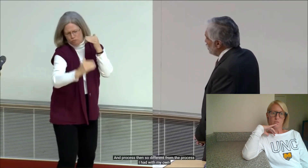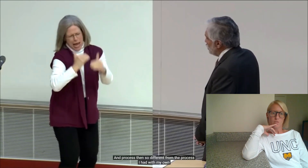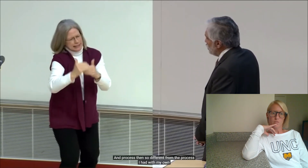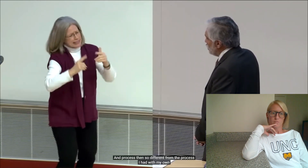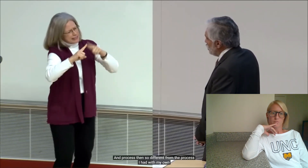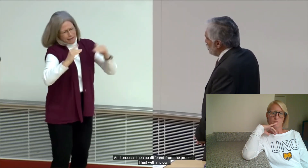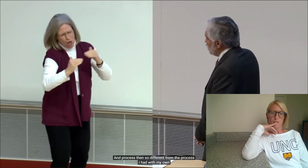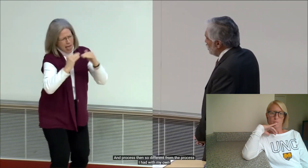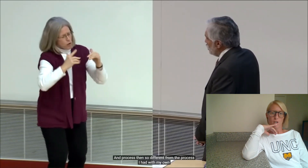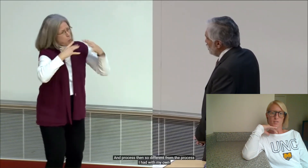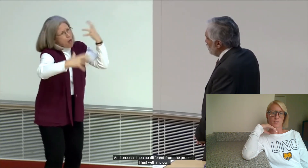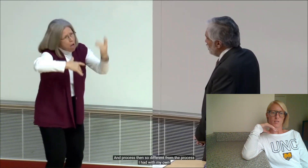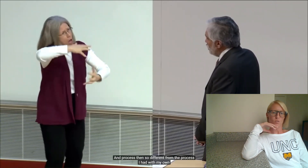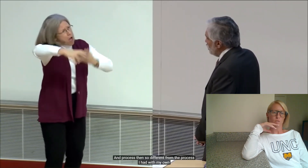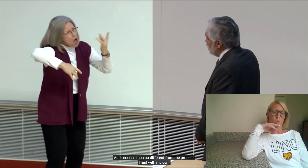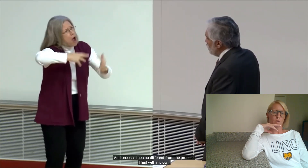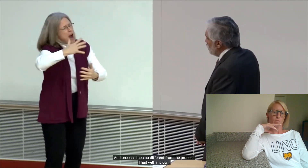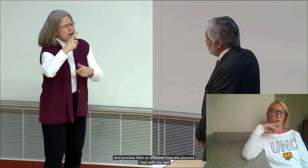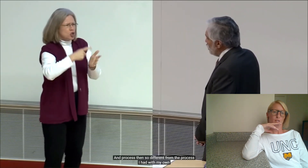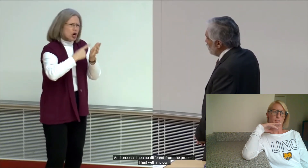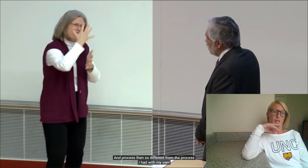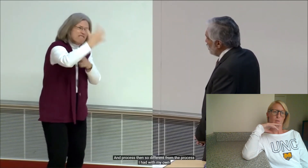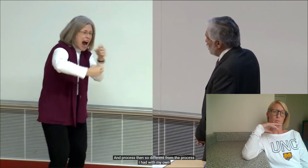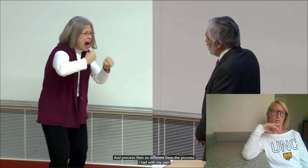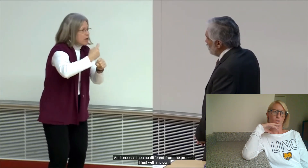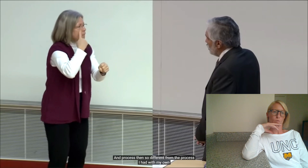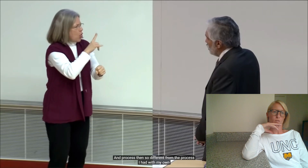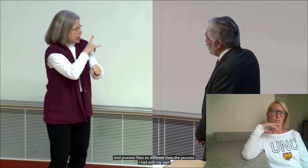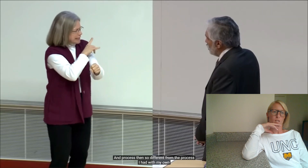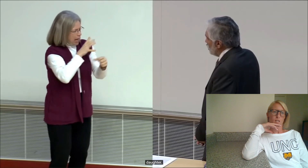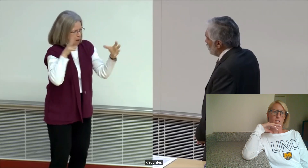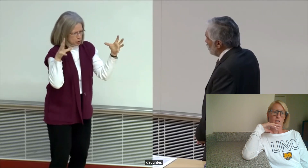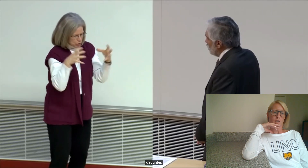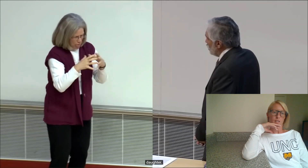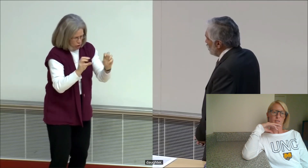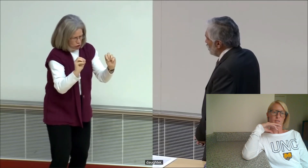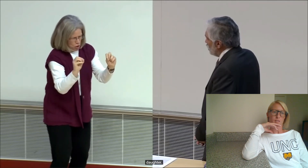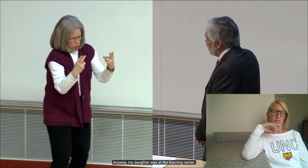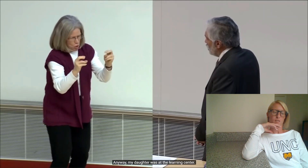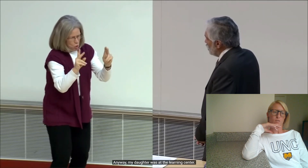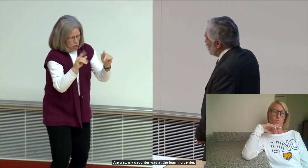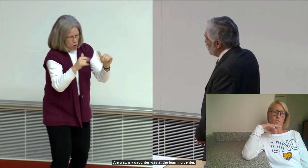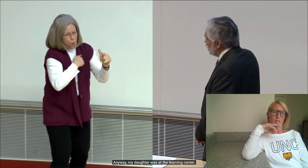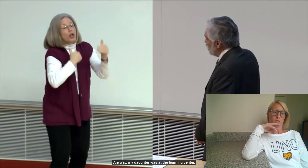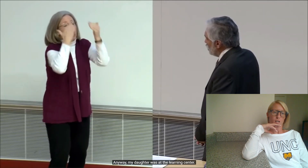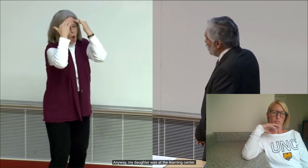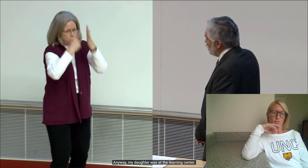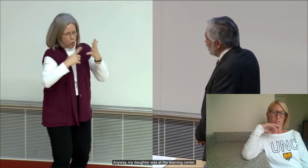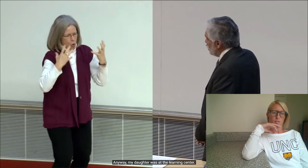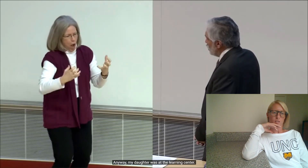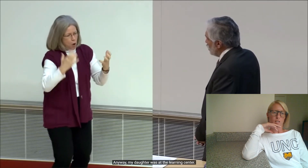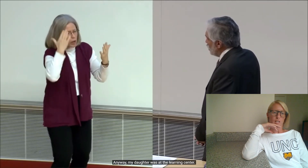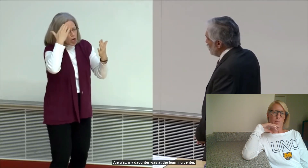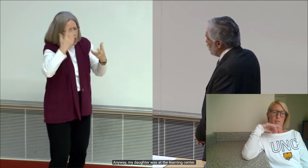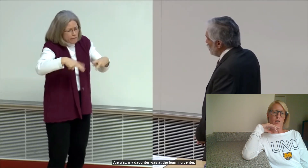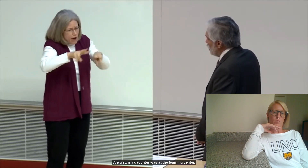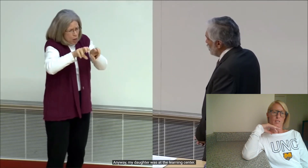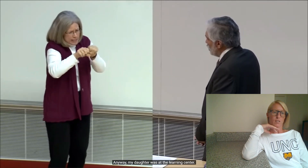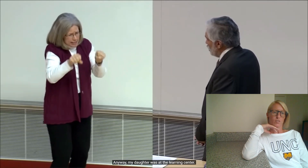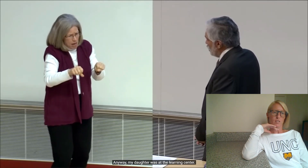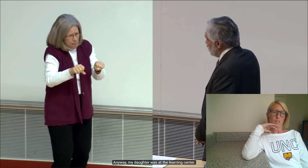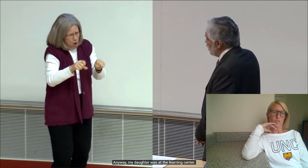And the process then was so different from the process that I had with my own daughter. So anyway, my daughter was at the Learning